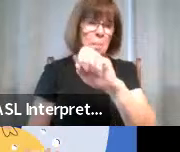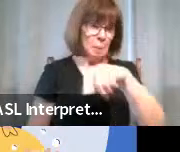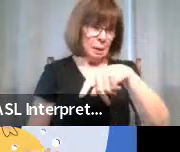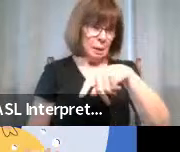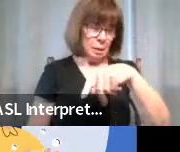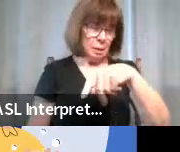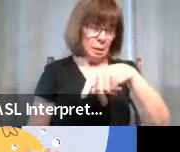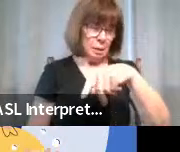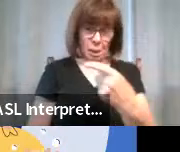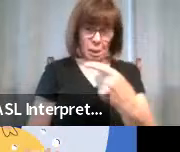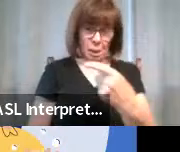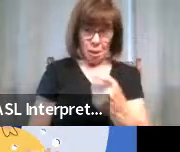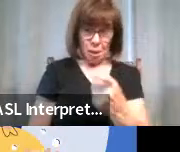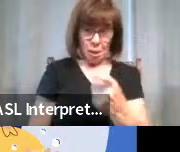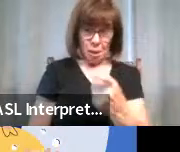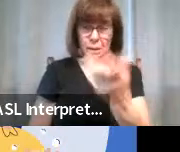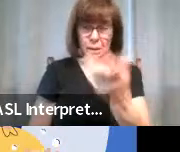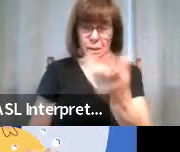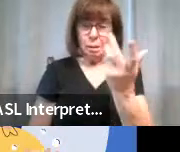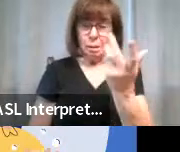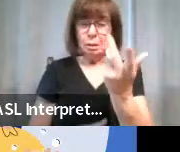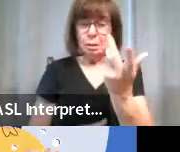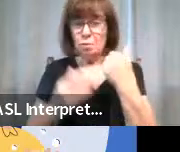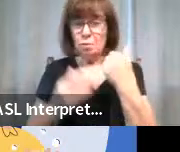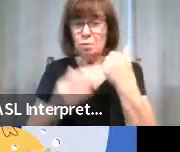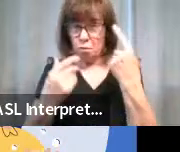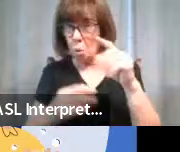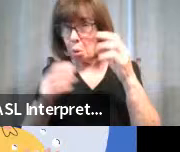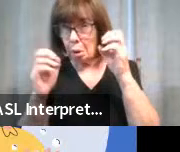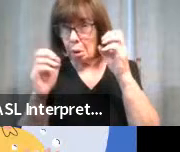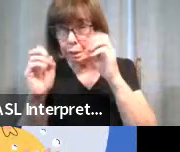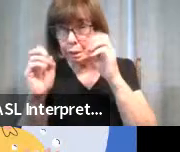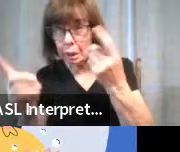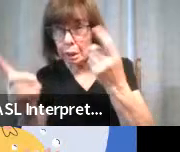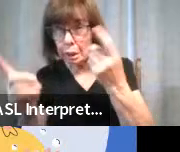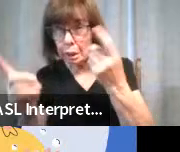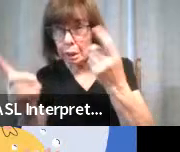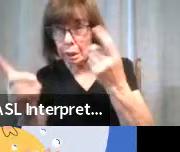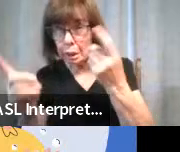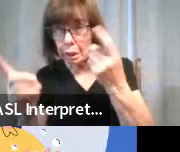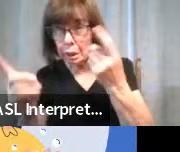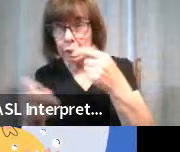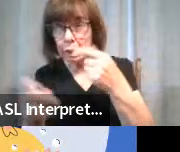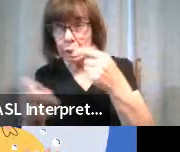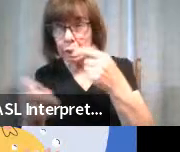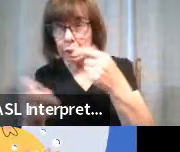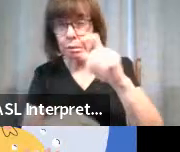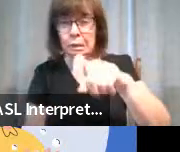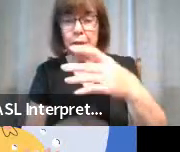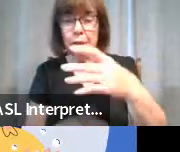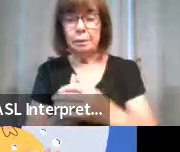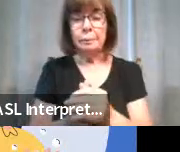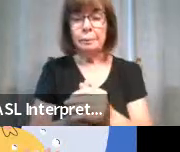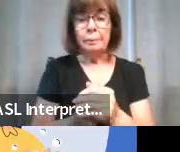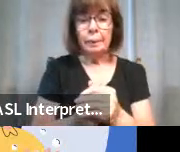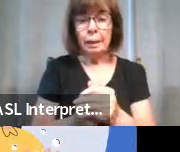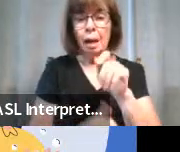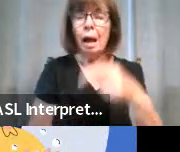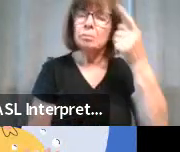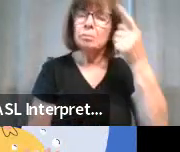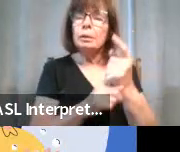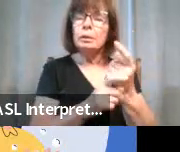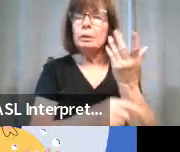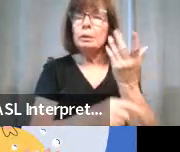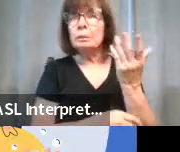then I think you're right, where we look at making things accessible and available to people is a great idea.